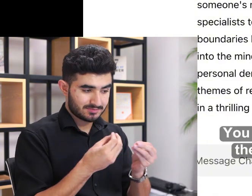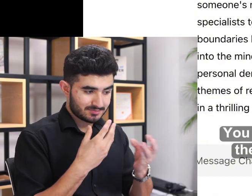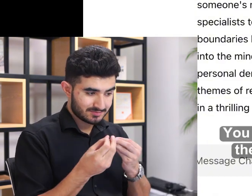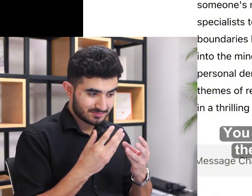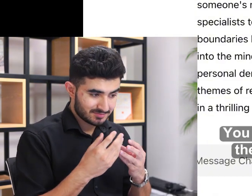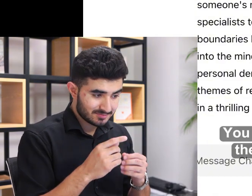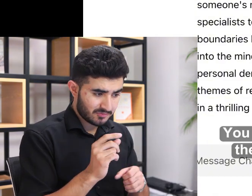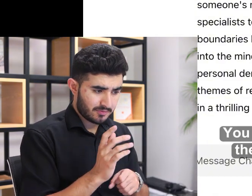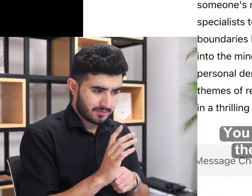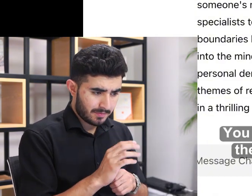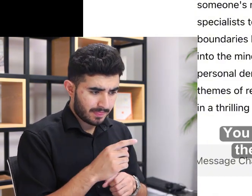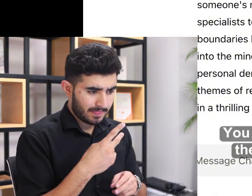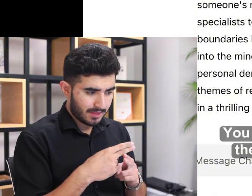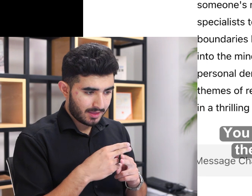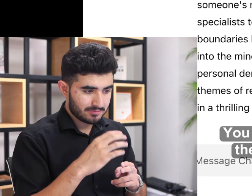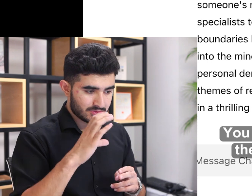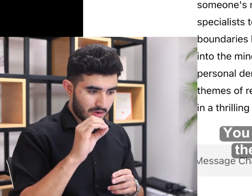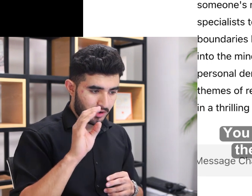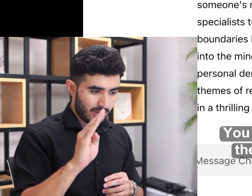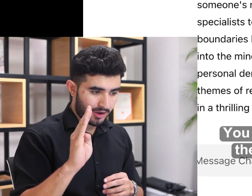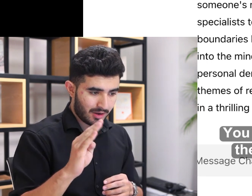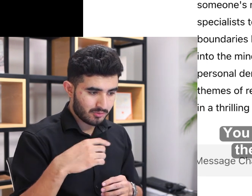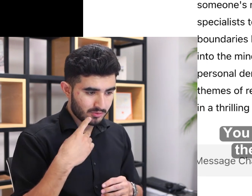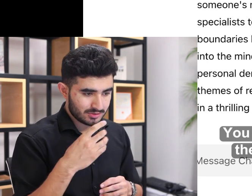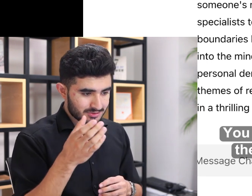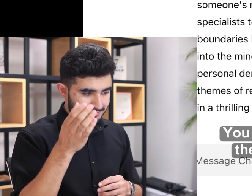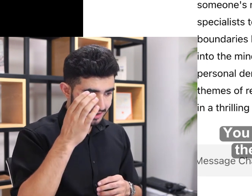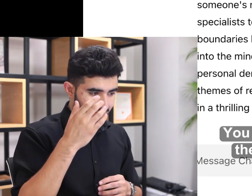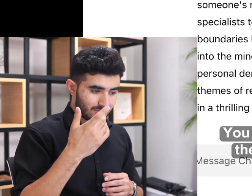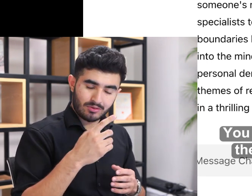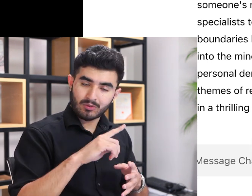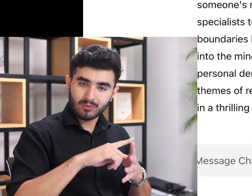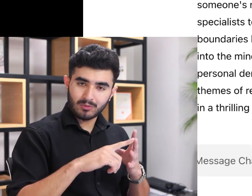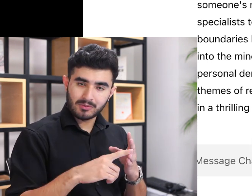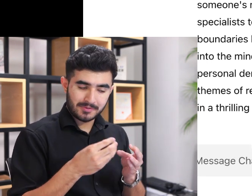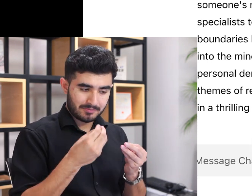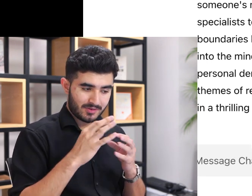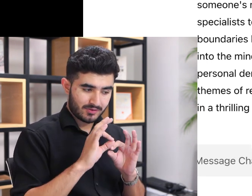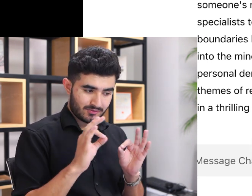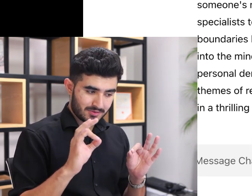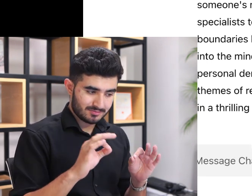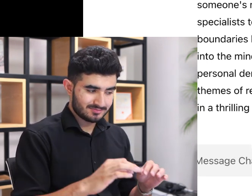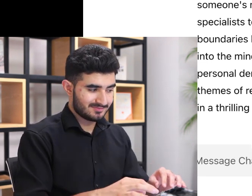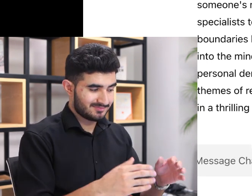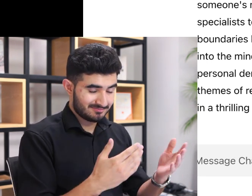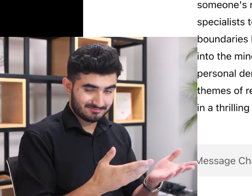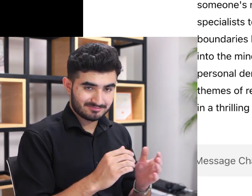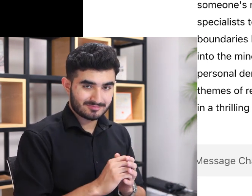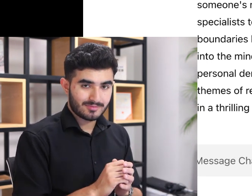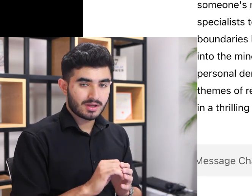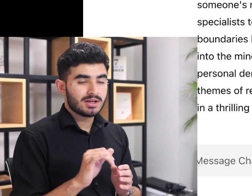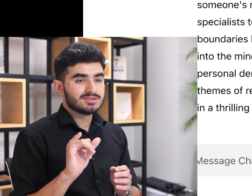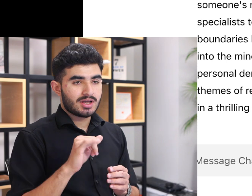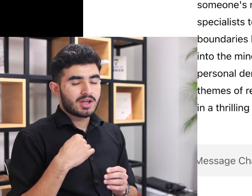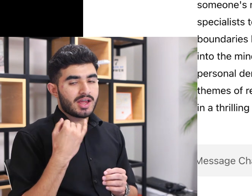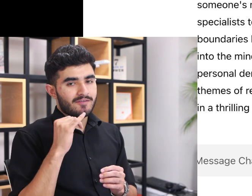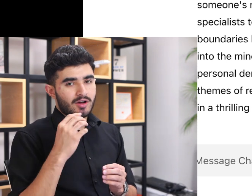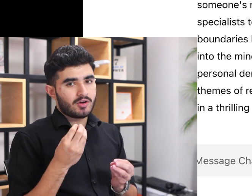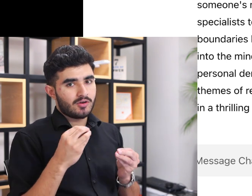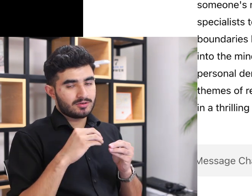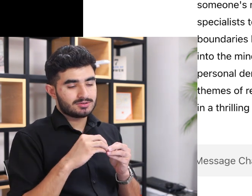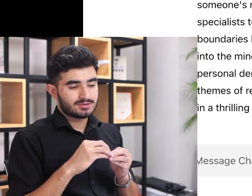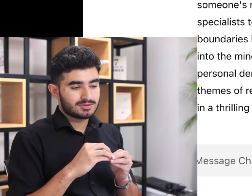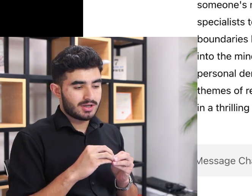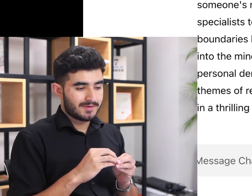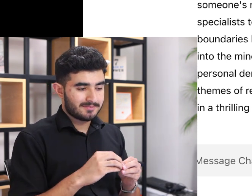You can see the response, you can read the response while pausing the video. It has explained the movie well. Okay, so we